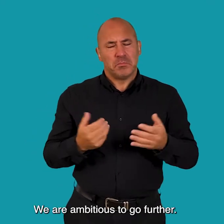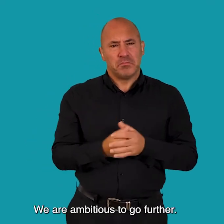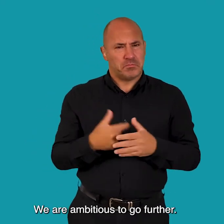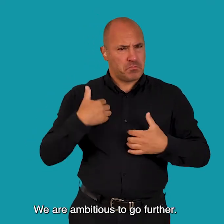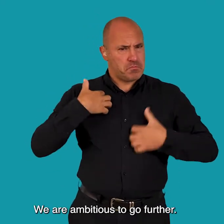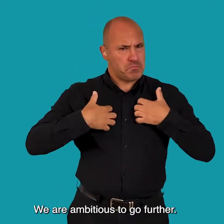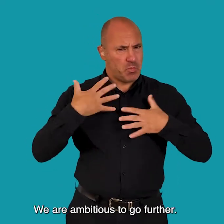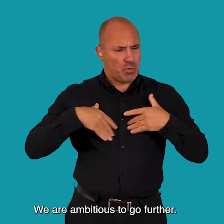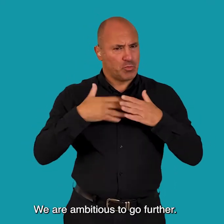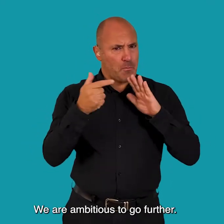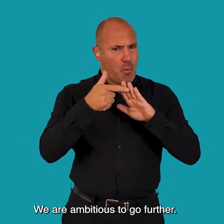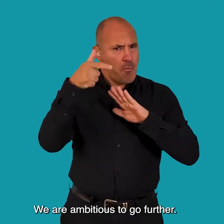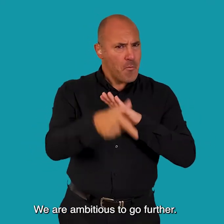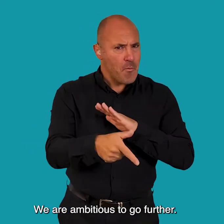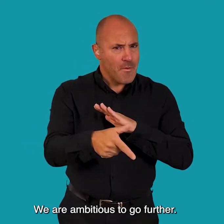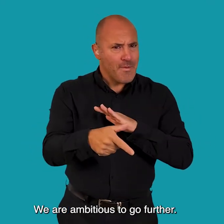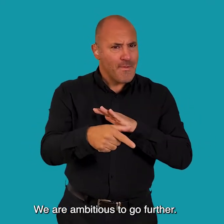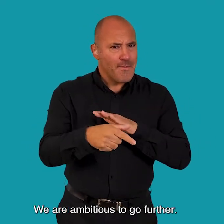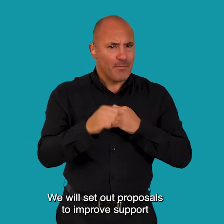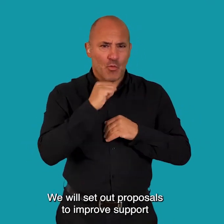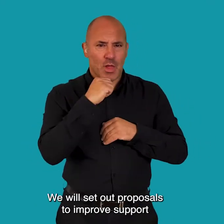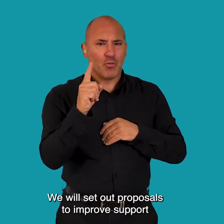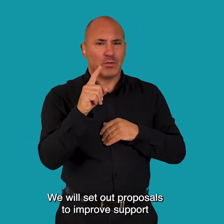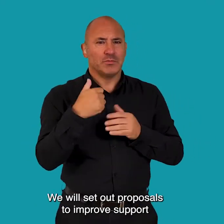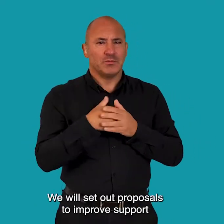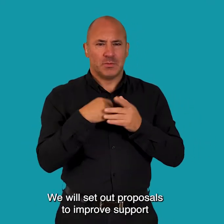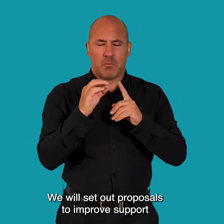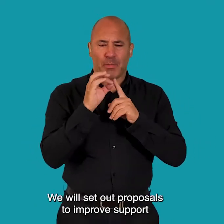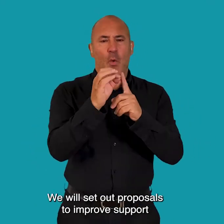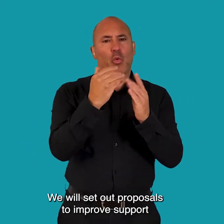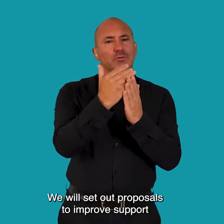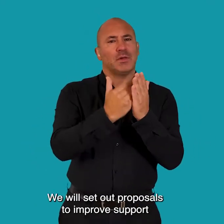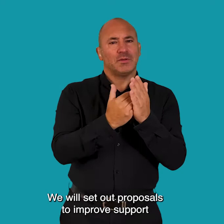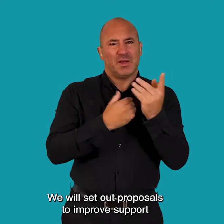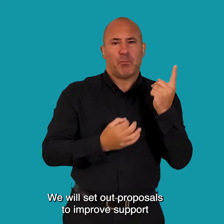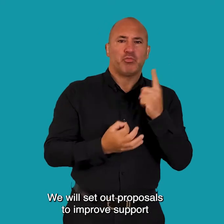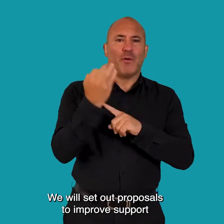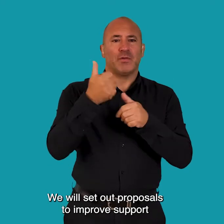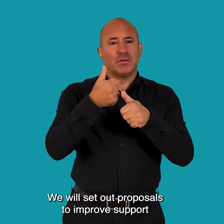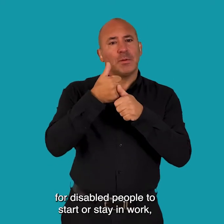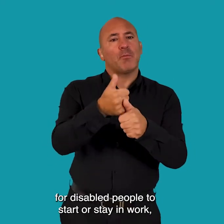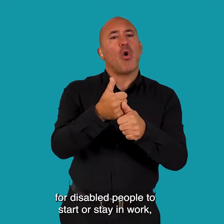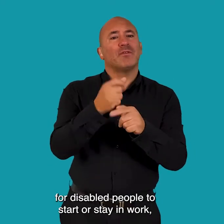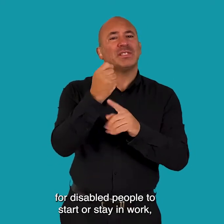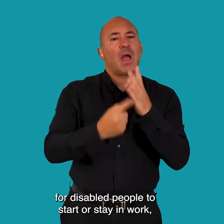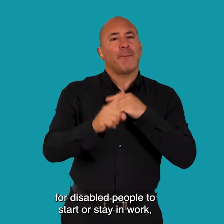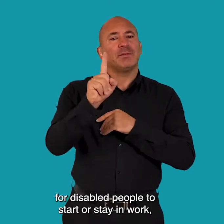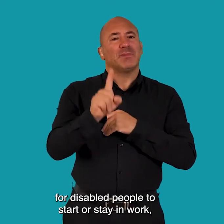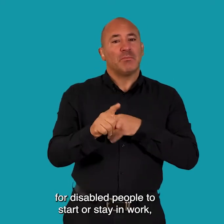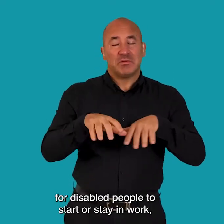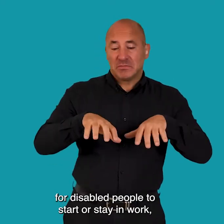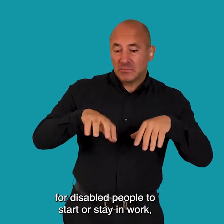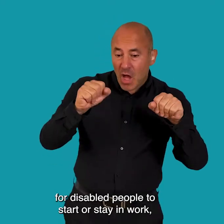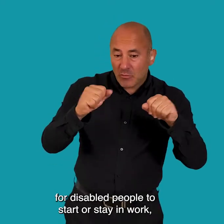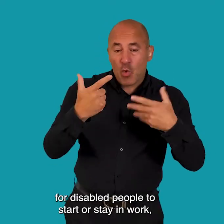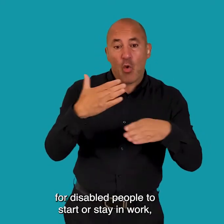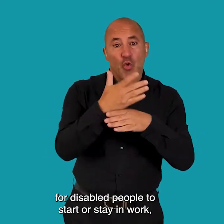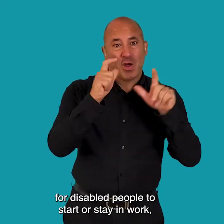are ambitious to go further. We will set out proposals to improve support for disabled people to start or stay in